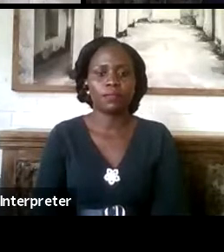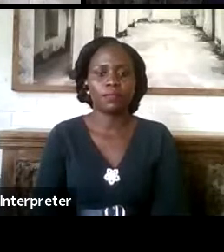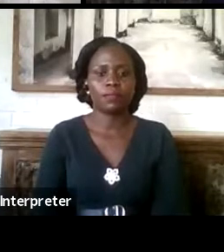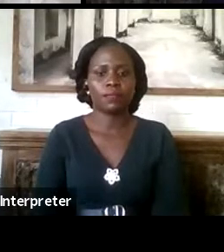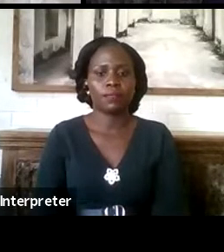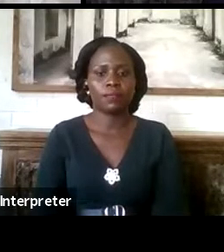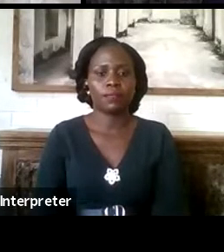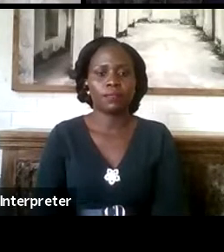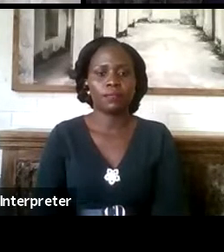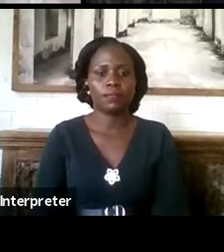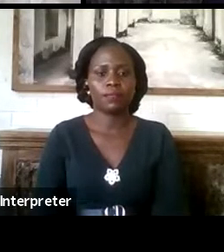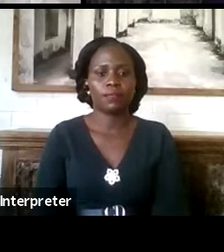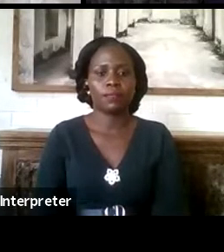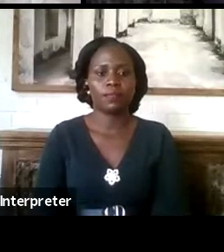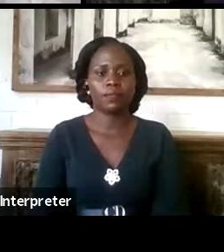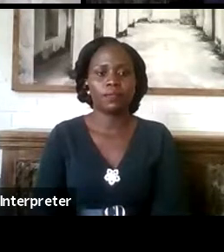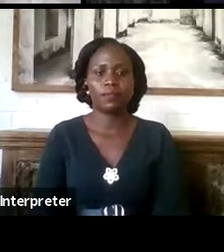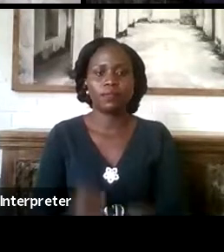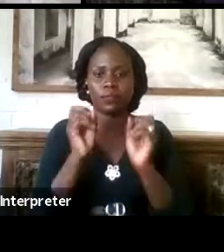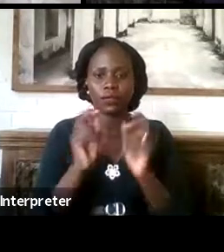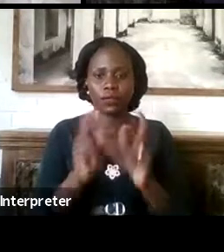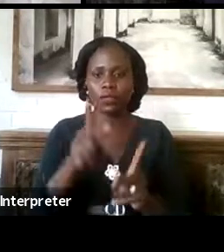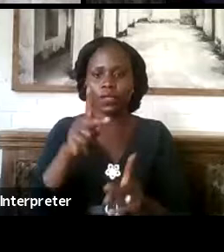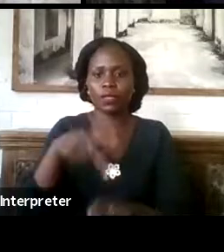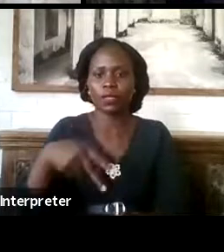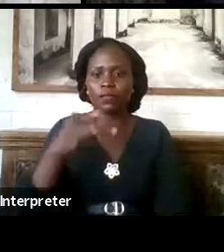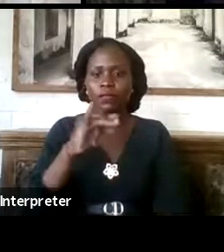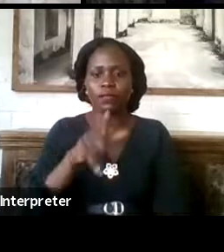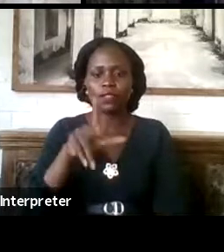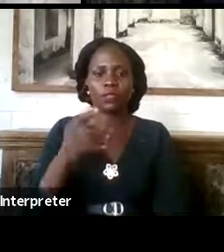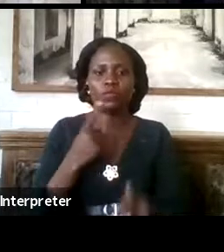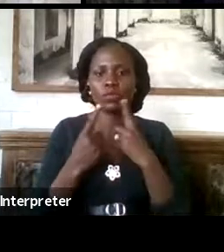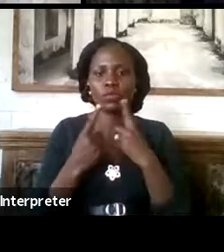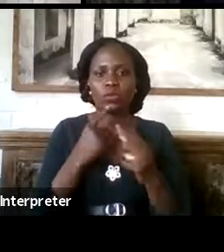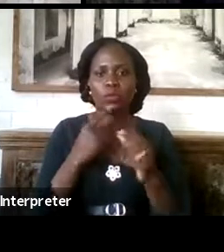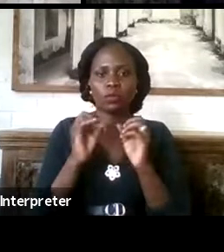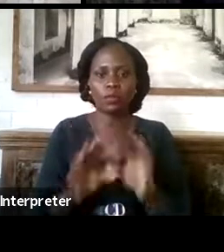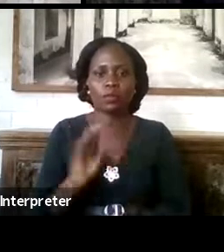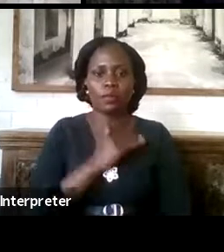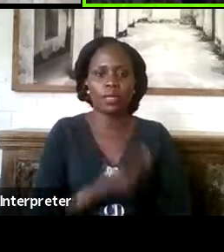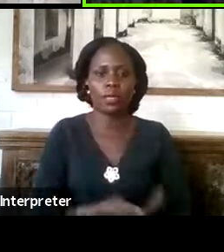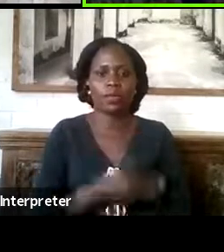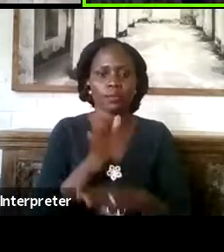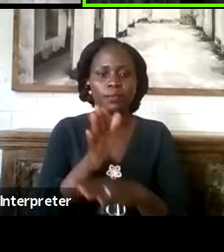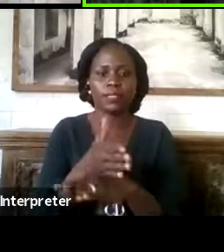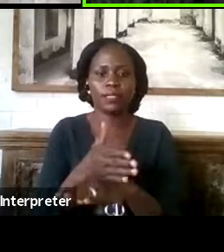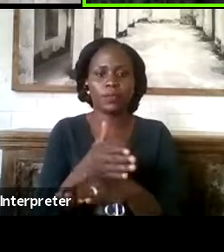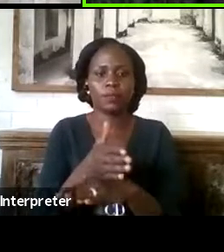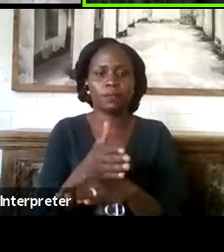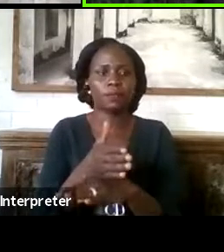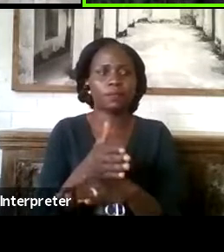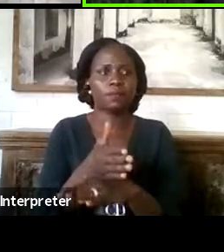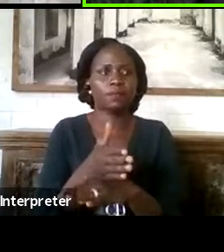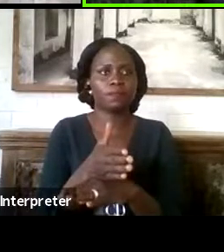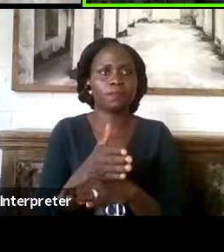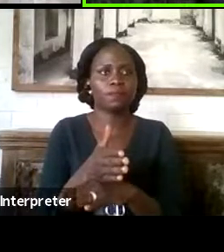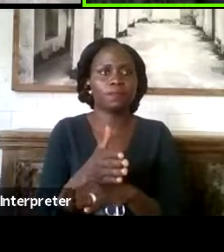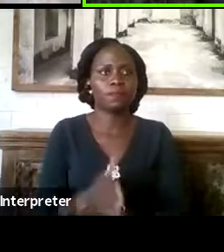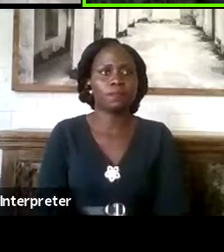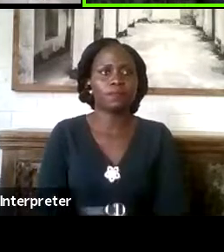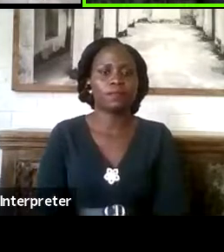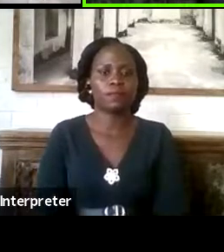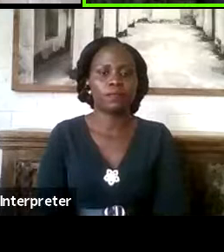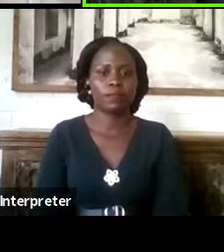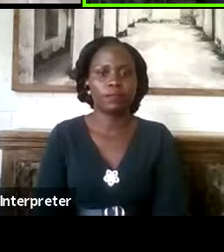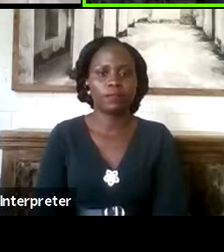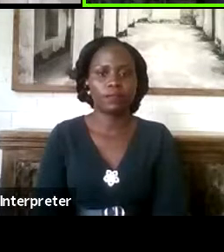Okay, Phillips is not talking. So, Madam Minister, we have the... Philip, could you please type your question,